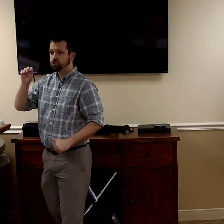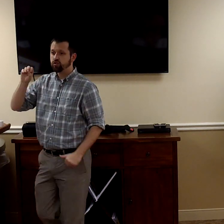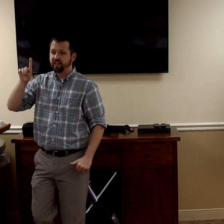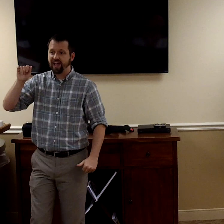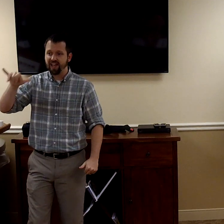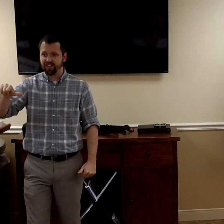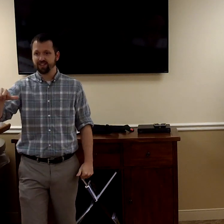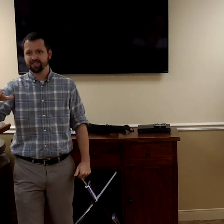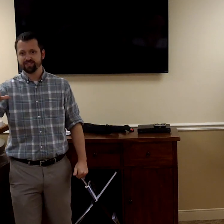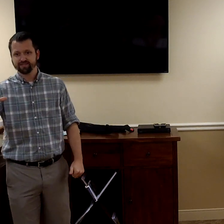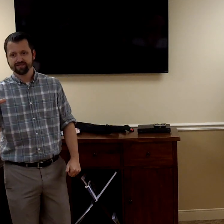Today